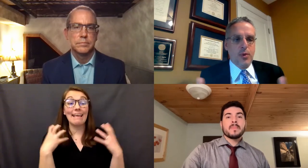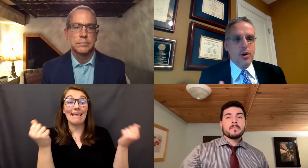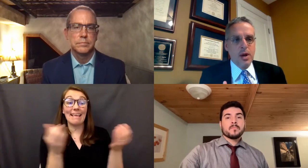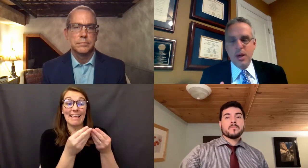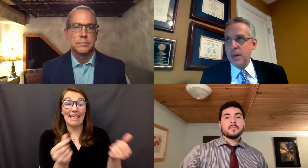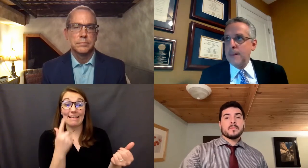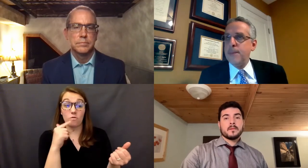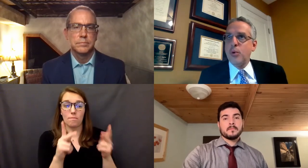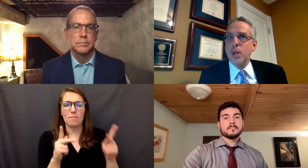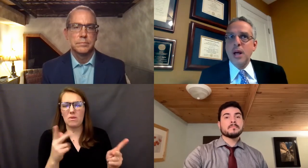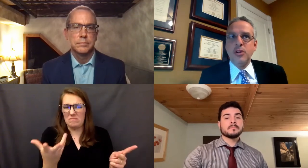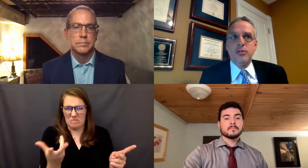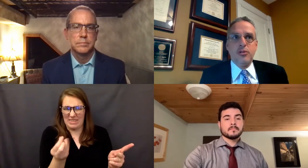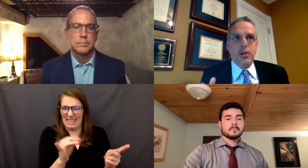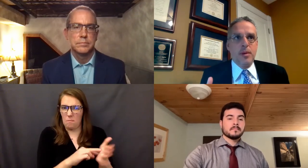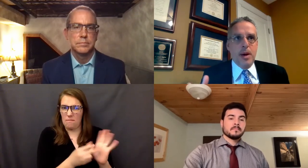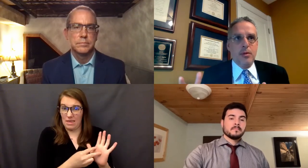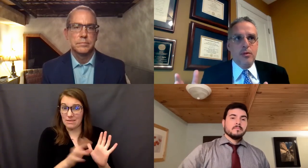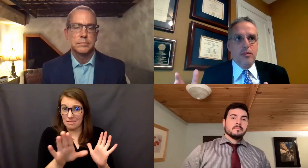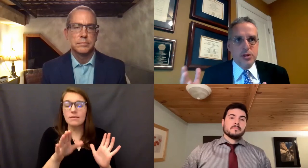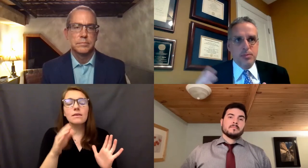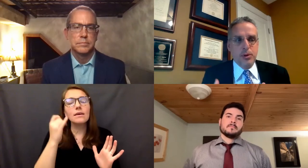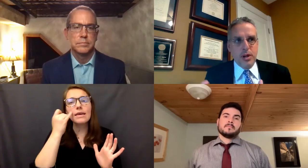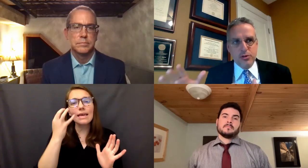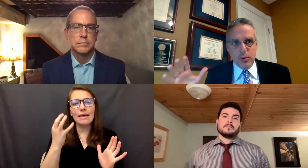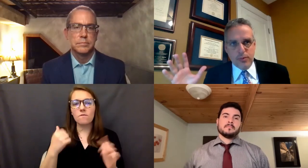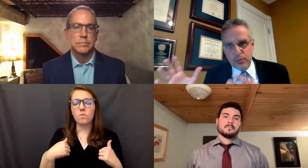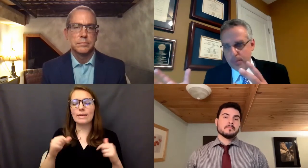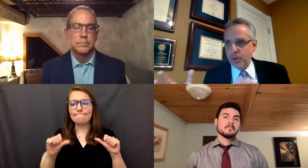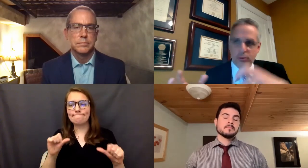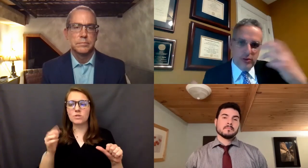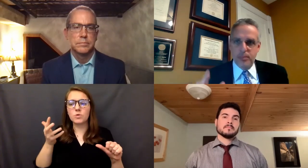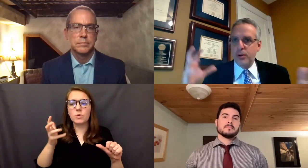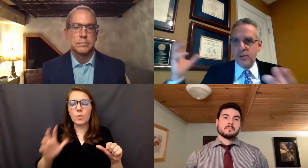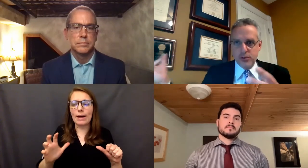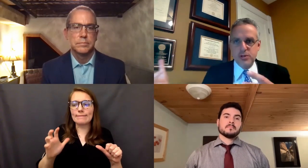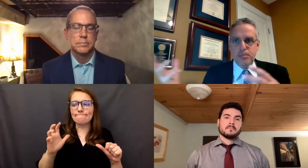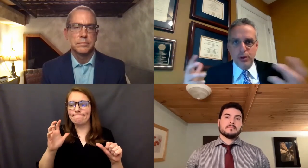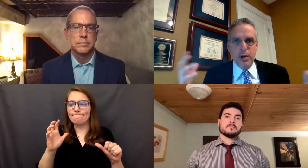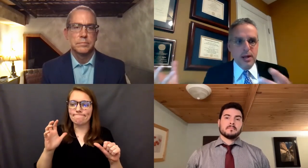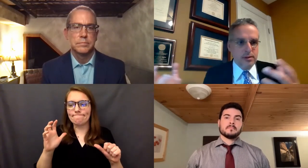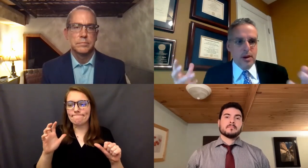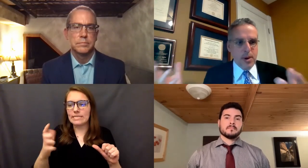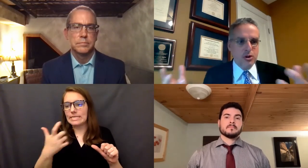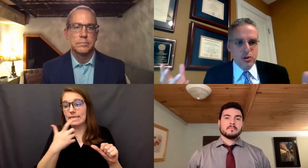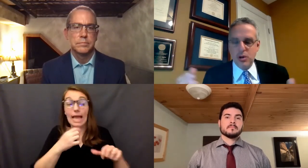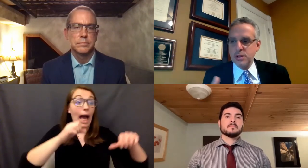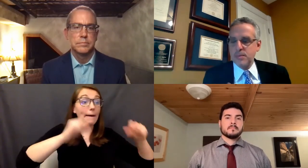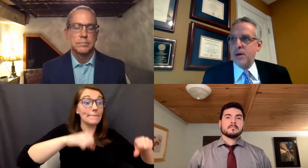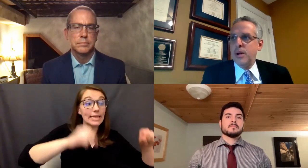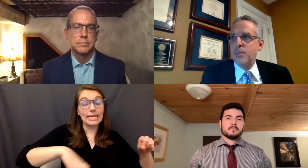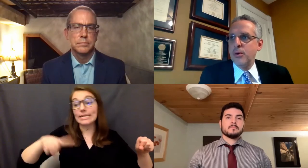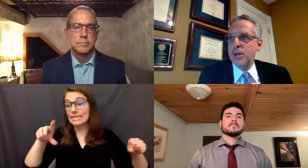right, if we're reluctant to think about disability in the sort of typical disability versus ability typology